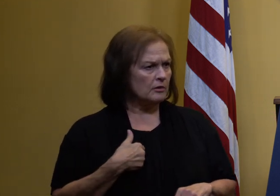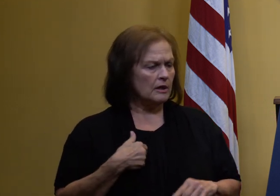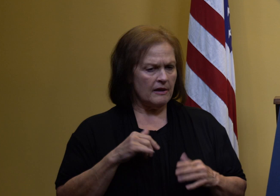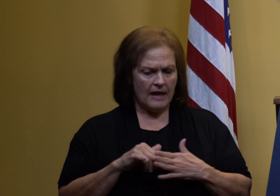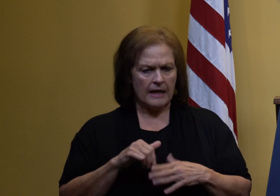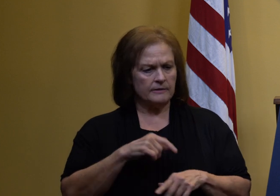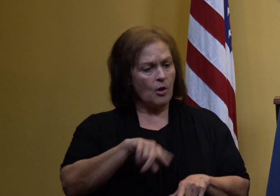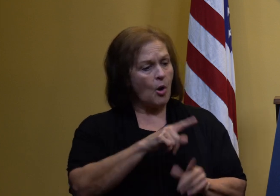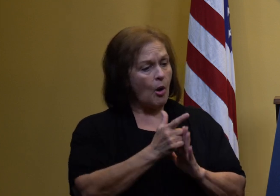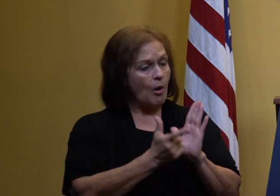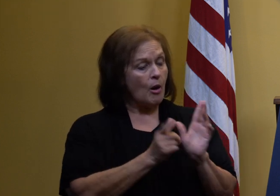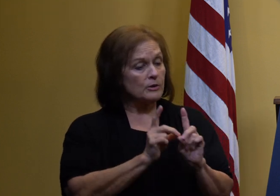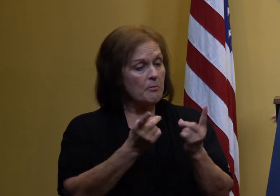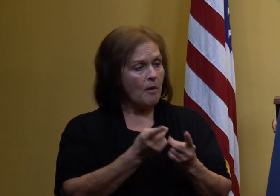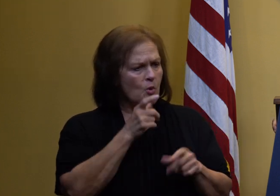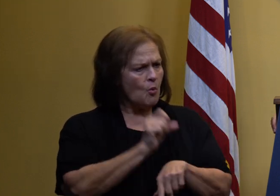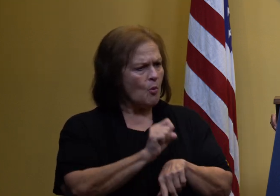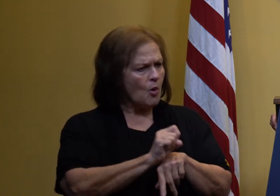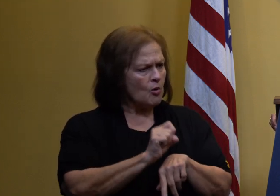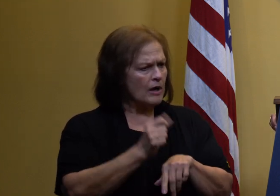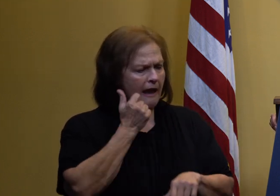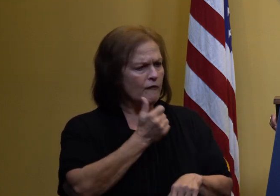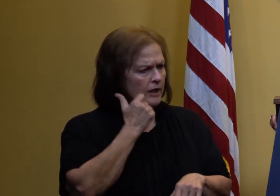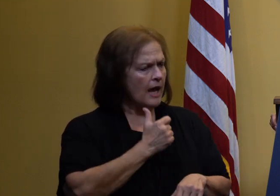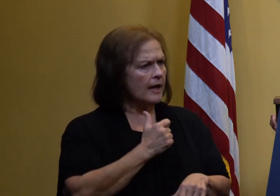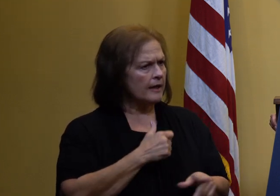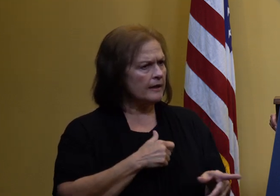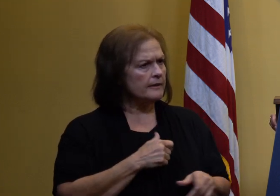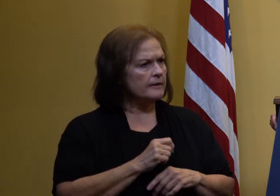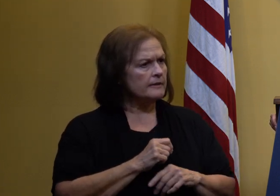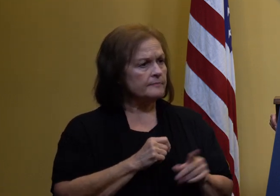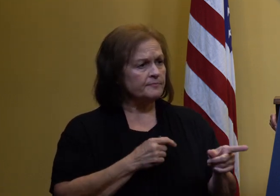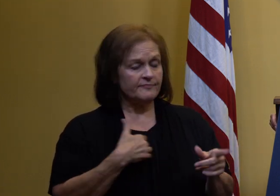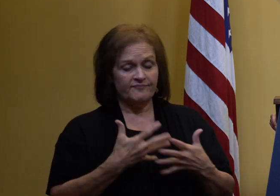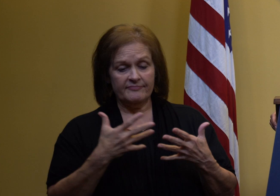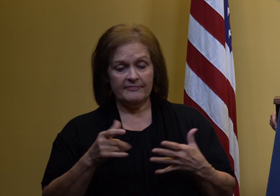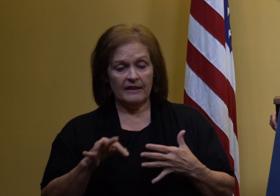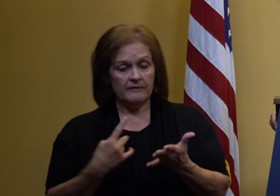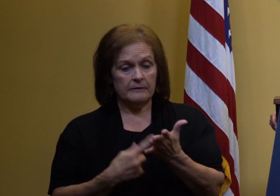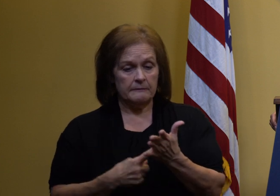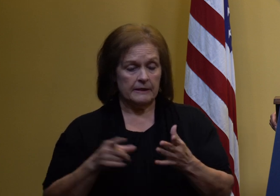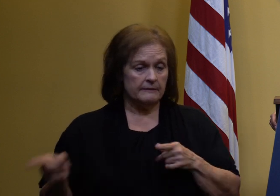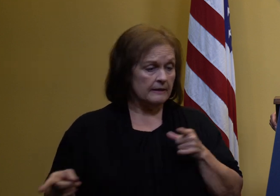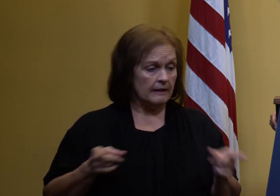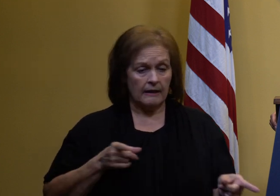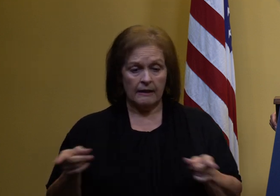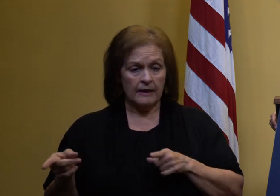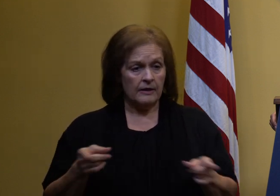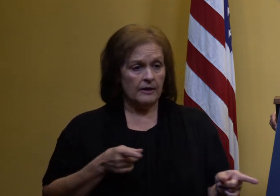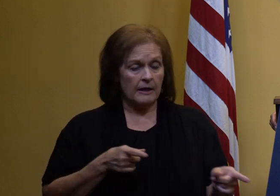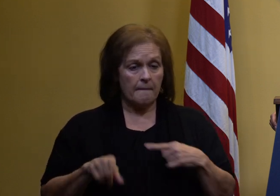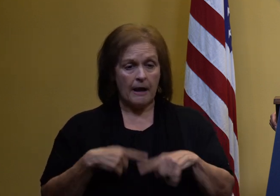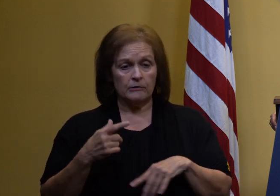department, hardworking men and women who show up every single day. There's a lot of litigation that's been going back and forth, whether it's Emperors or, the